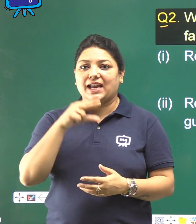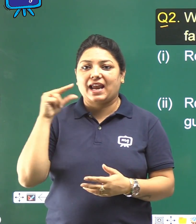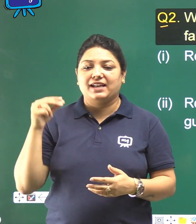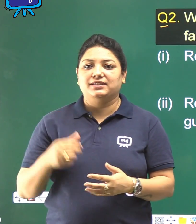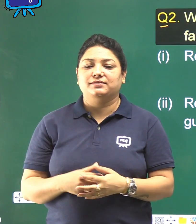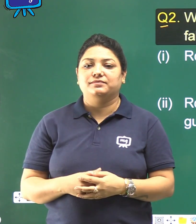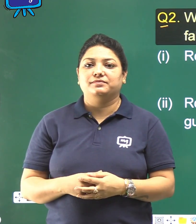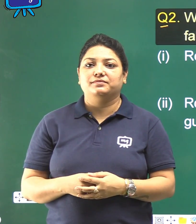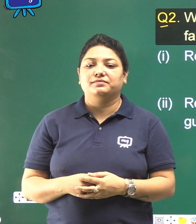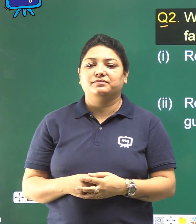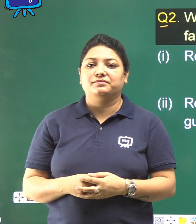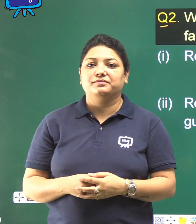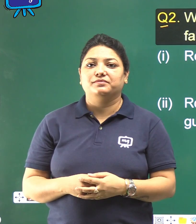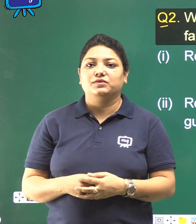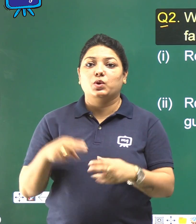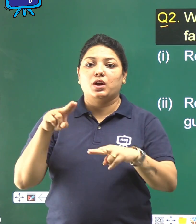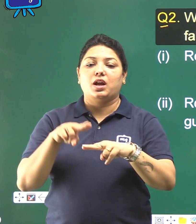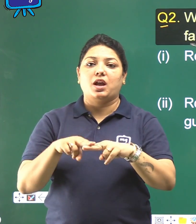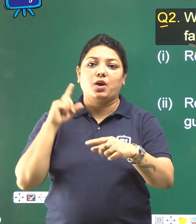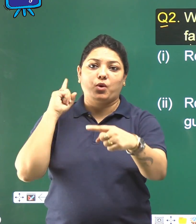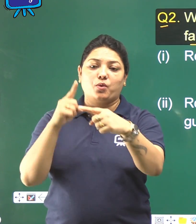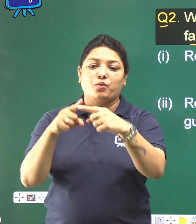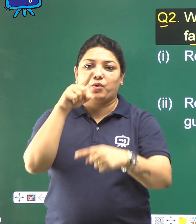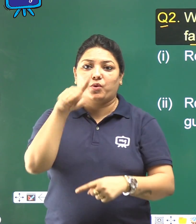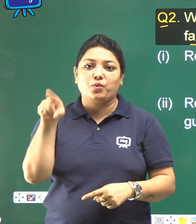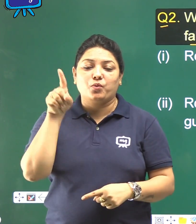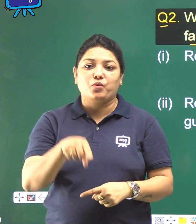and F for false